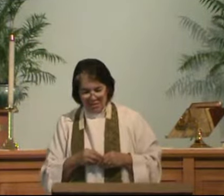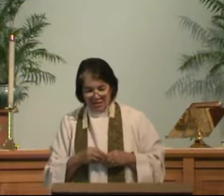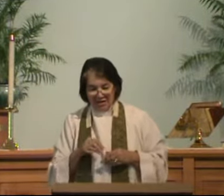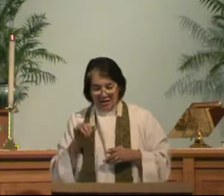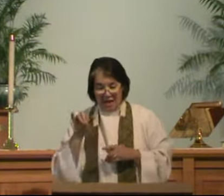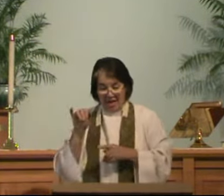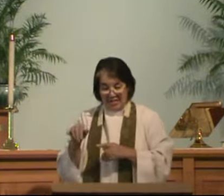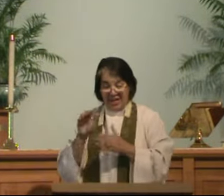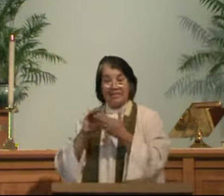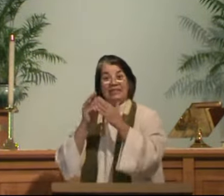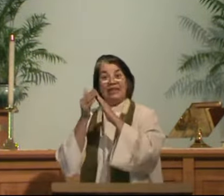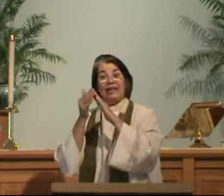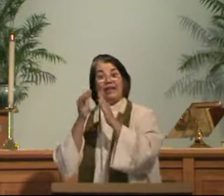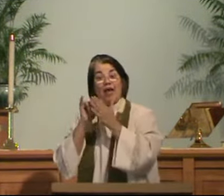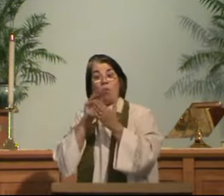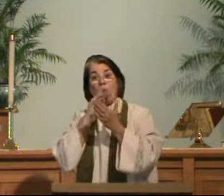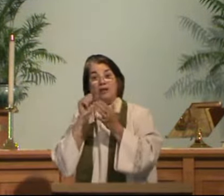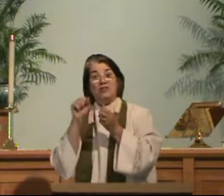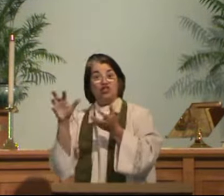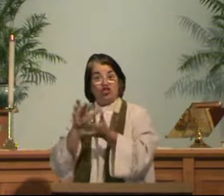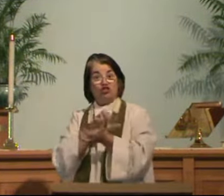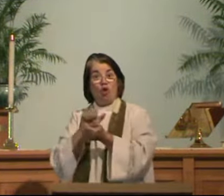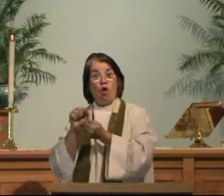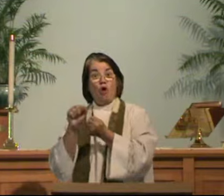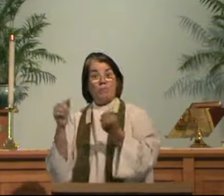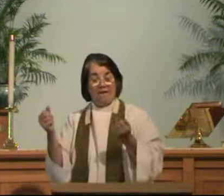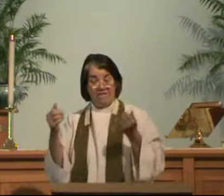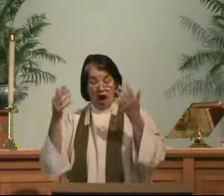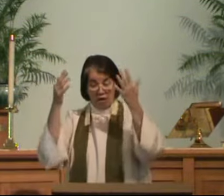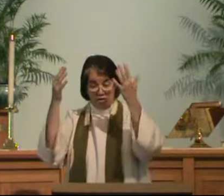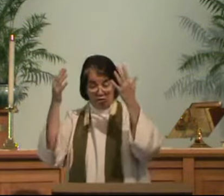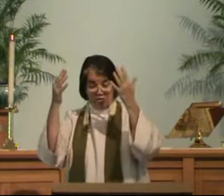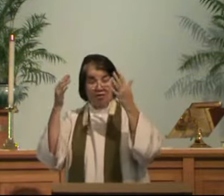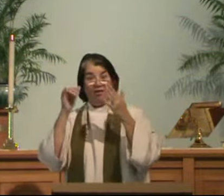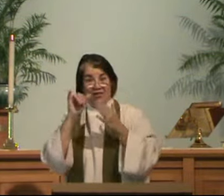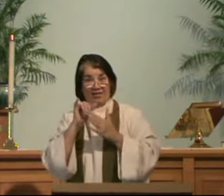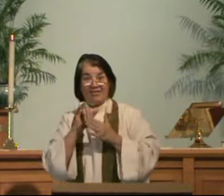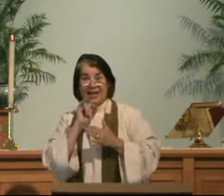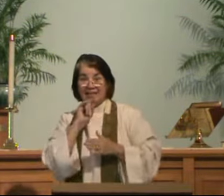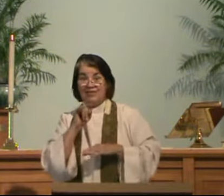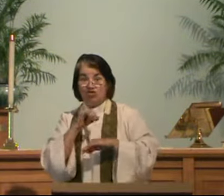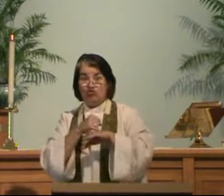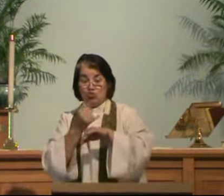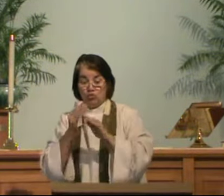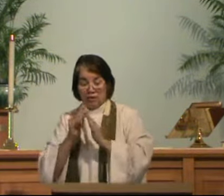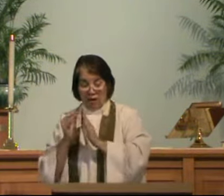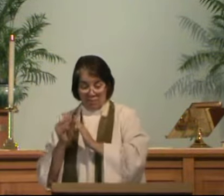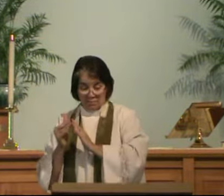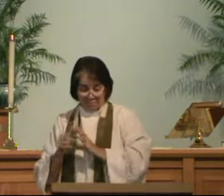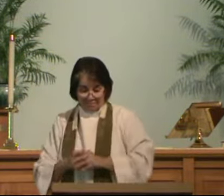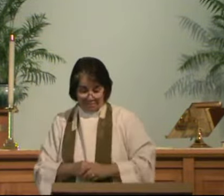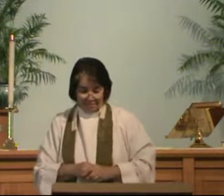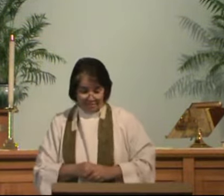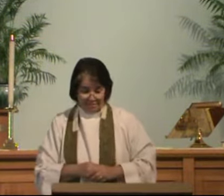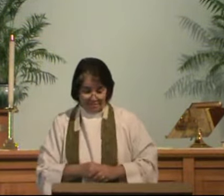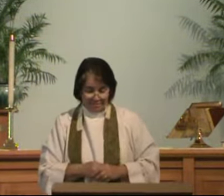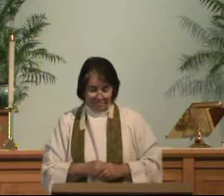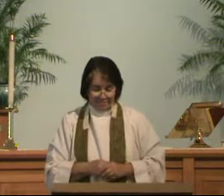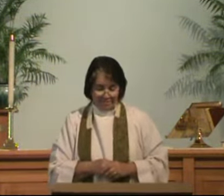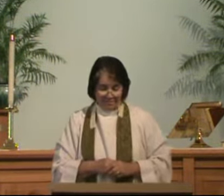That city that was destroyed by fire, that is is Jerusalem.